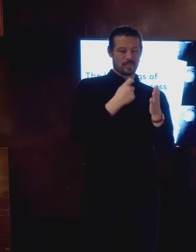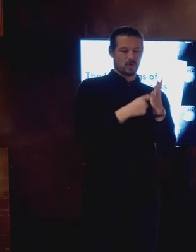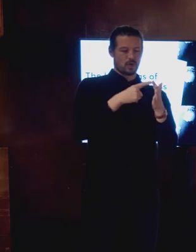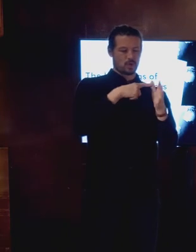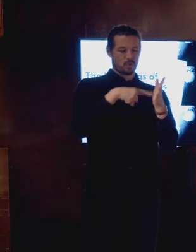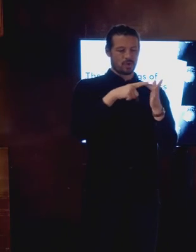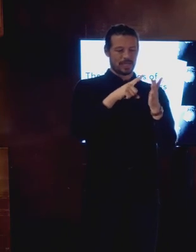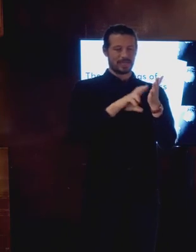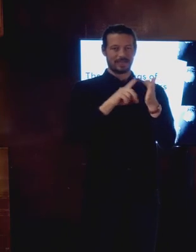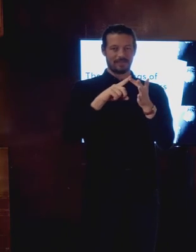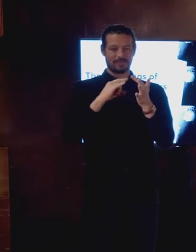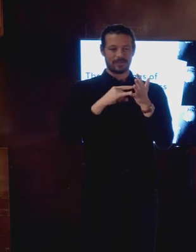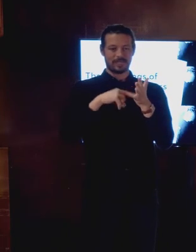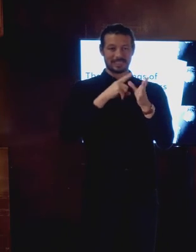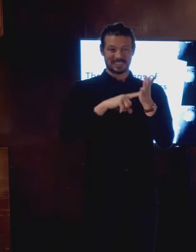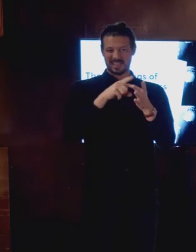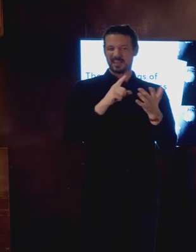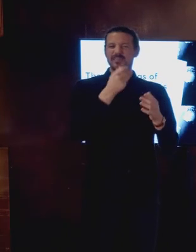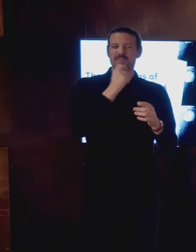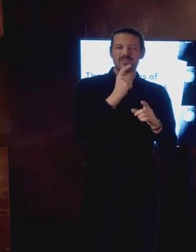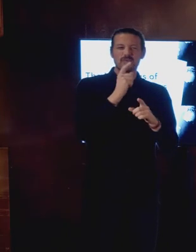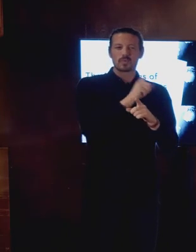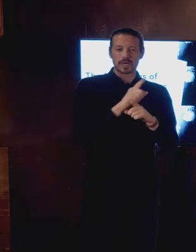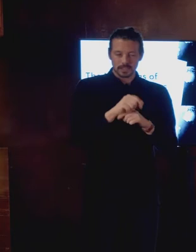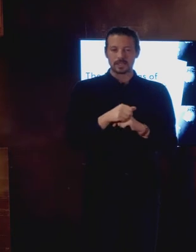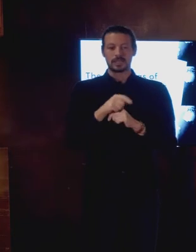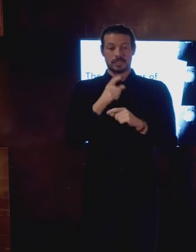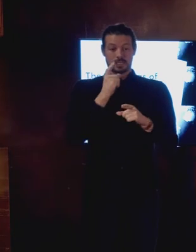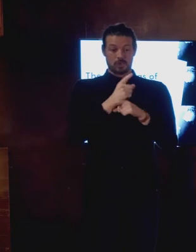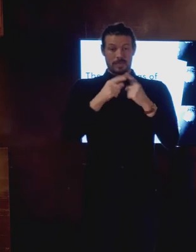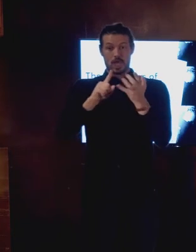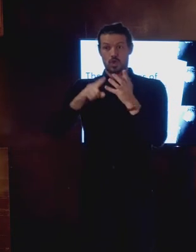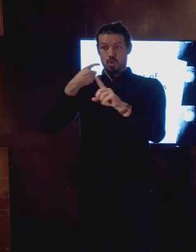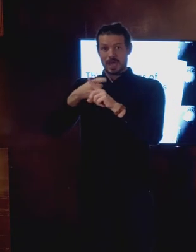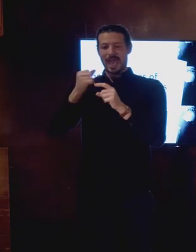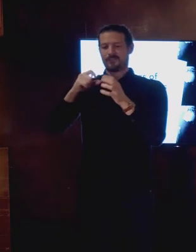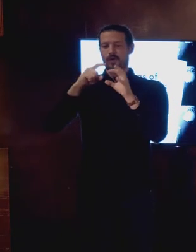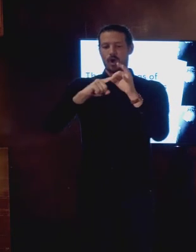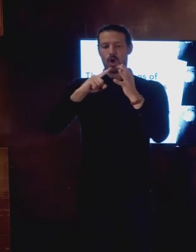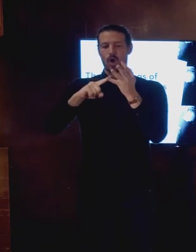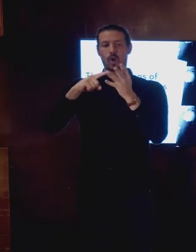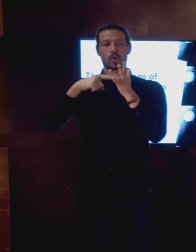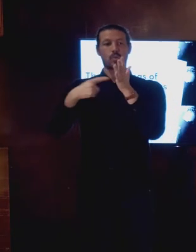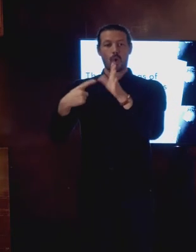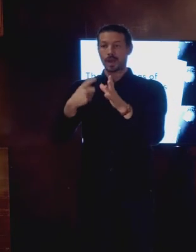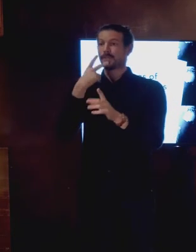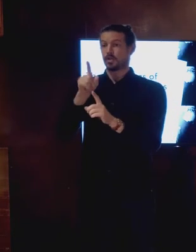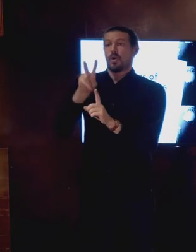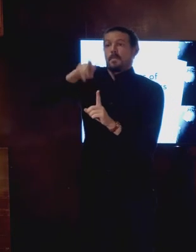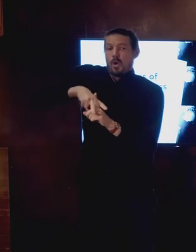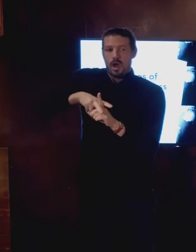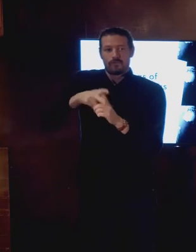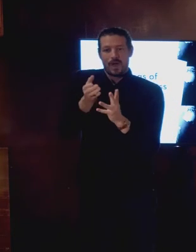UK there's quotas, and if you apply for a grant you have to put access on your grant so that